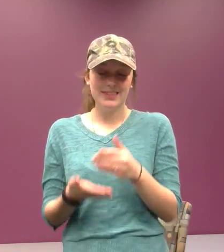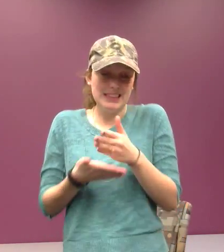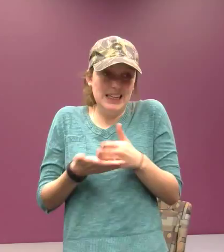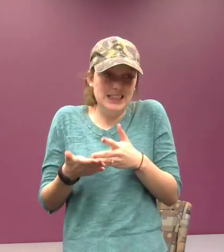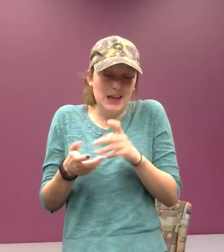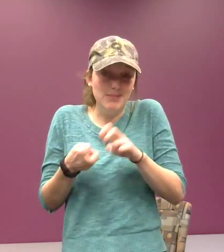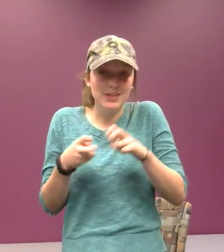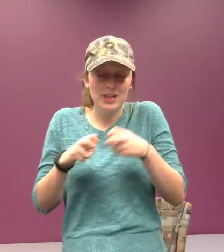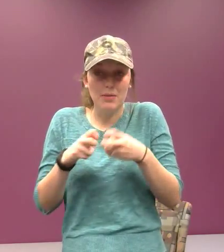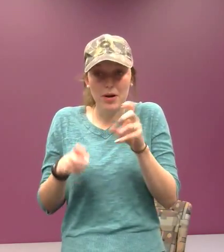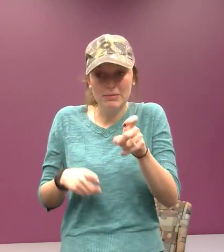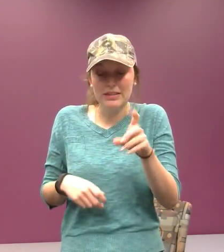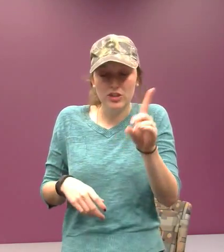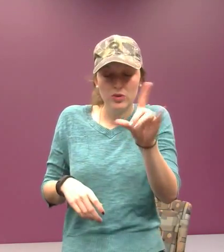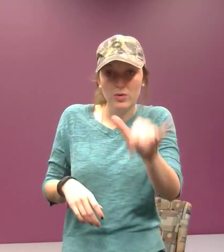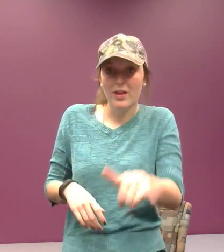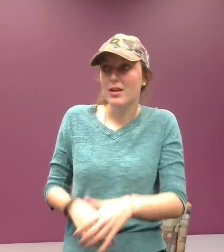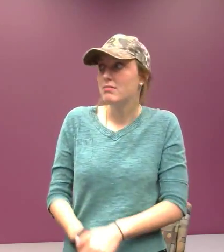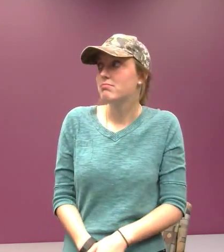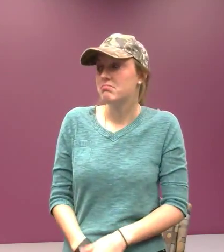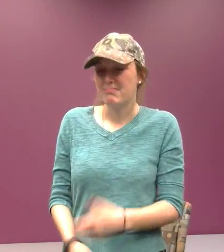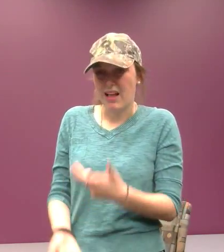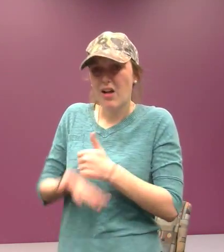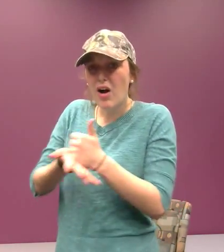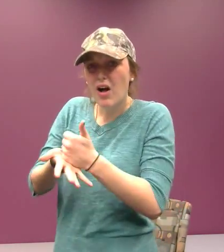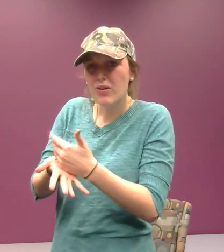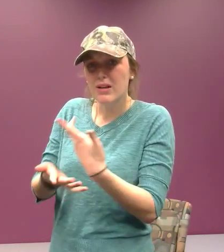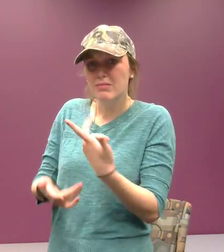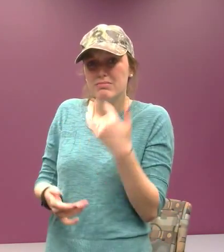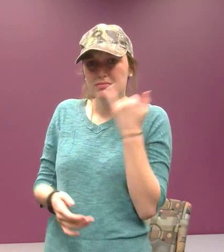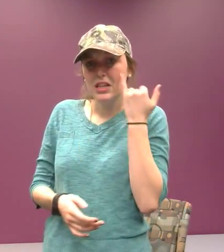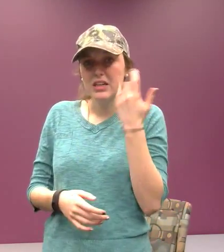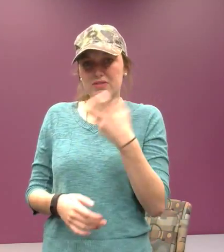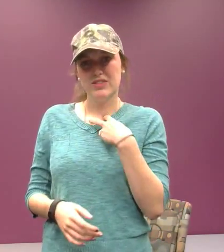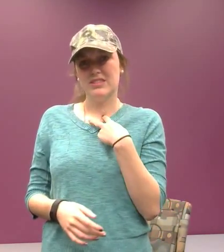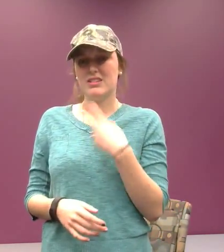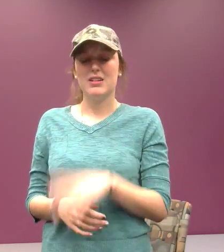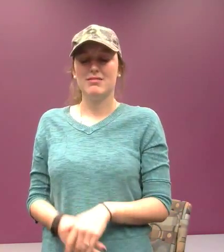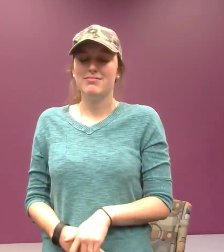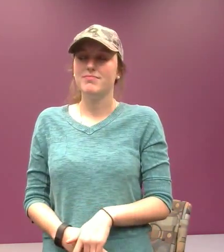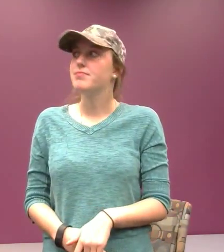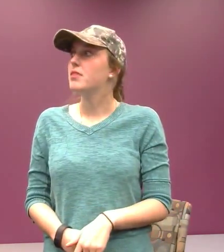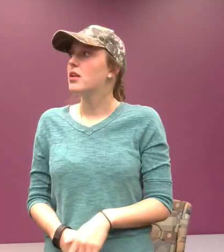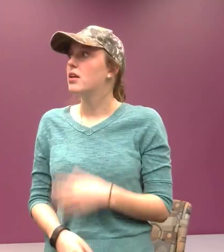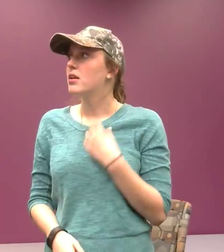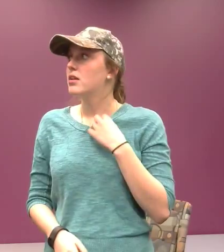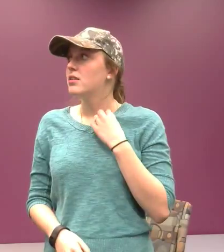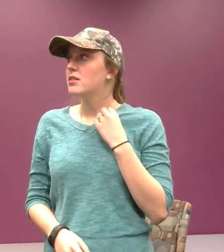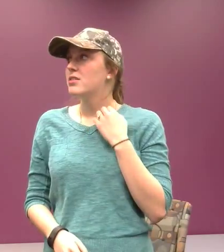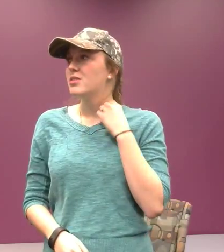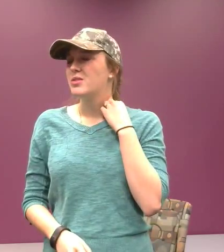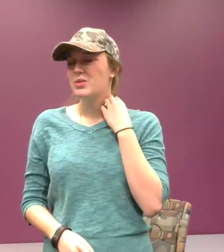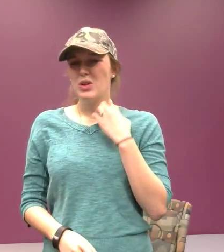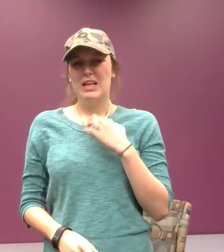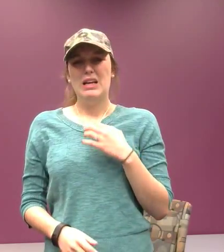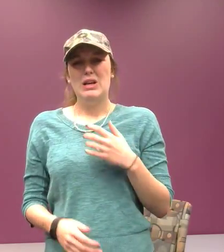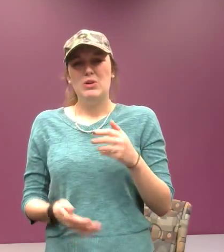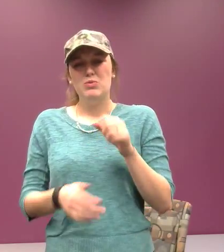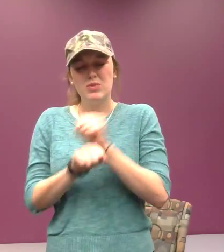along. And I'll help you with it if you get stuck. That's not a big deal because we have looked at this before, but it's something that's a